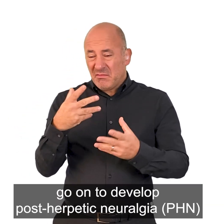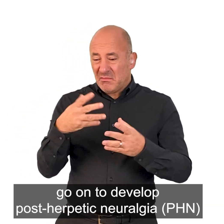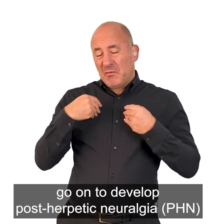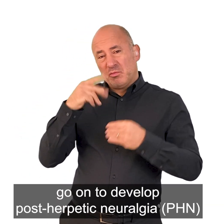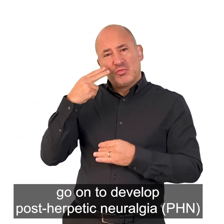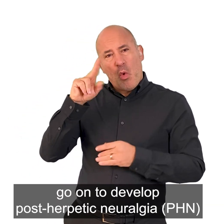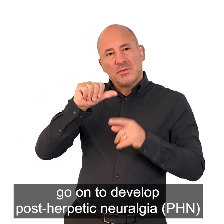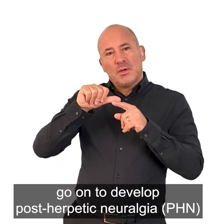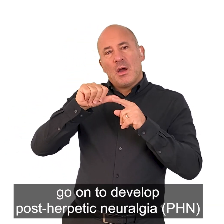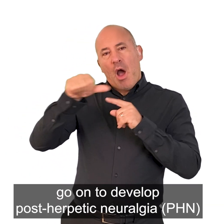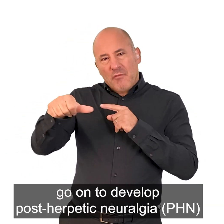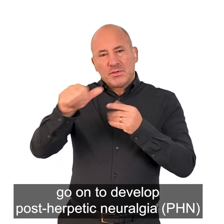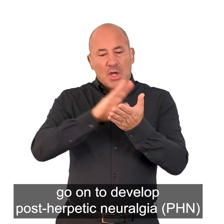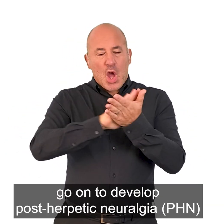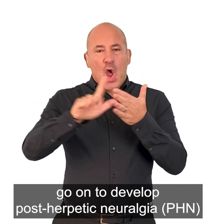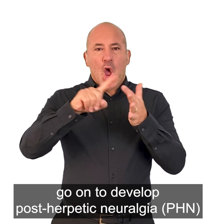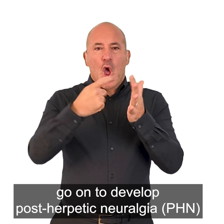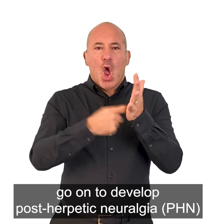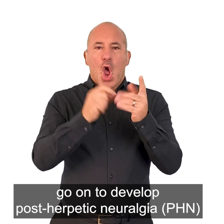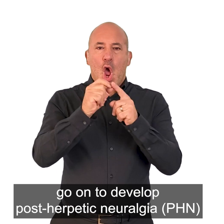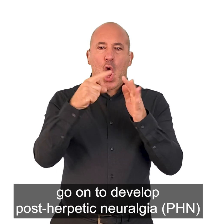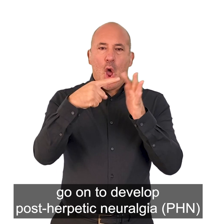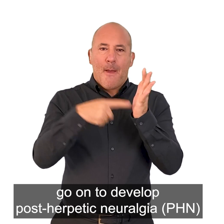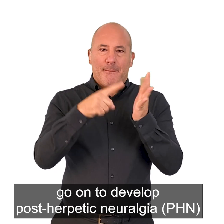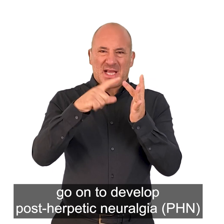go on to develop post-herpetic neuralgia, PHN.